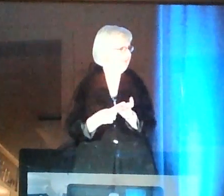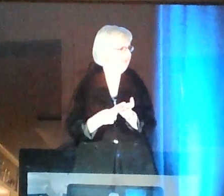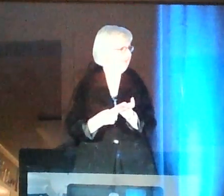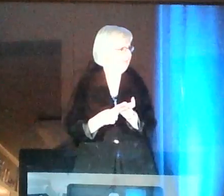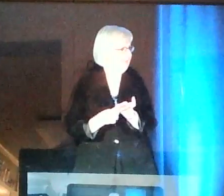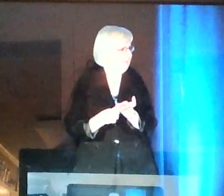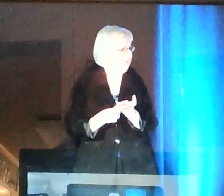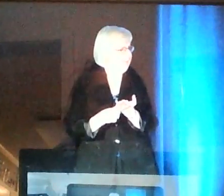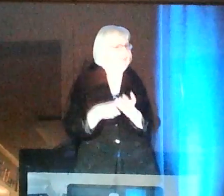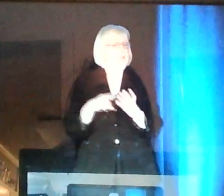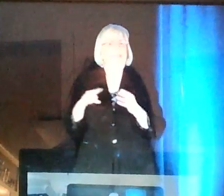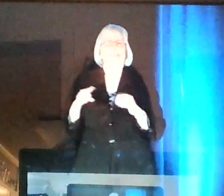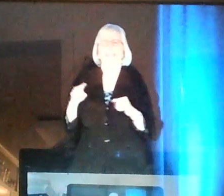that and discuss it while you're doing that.